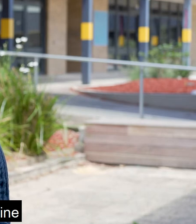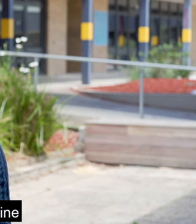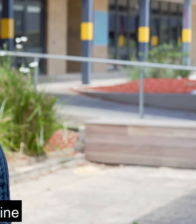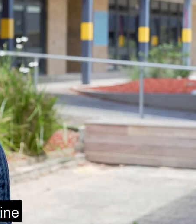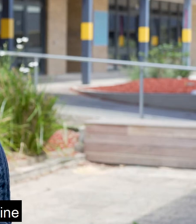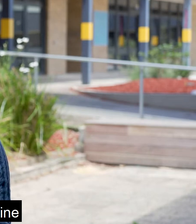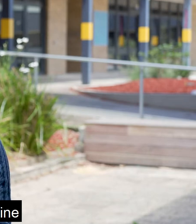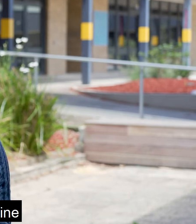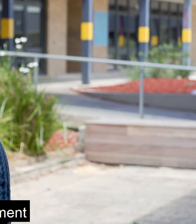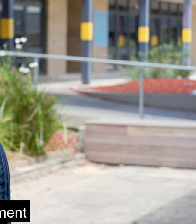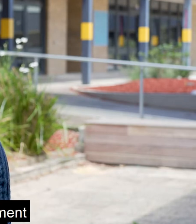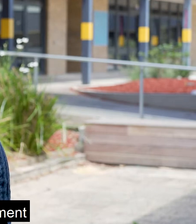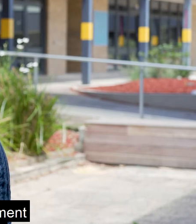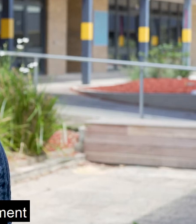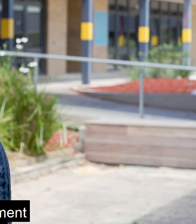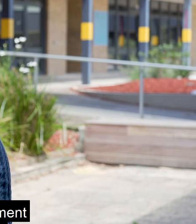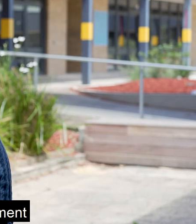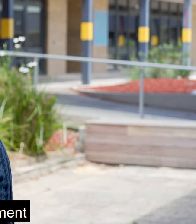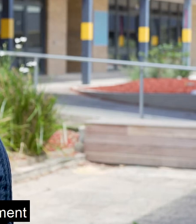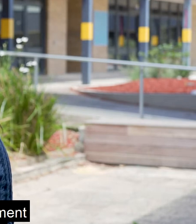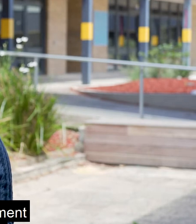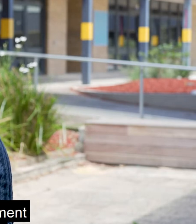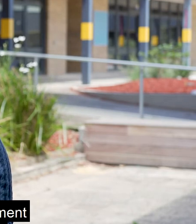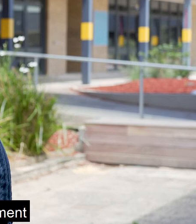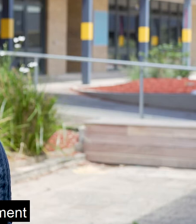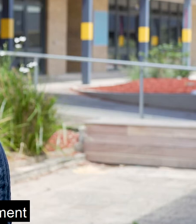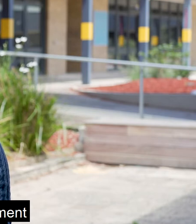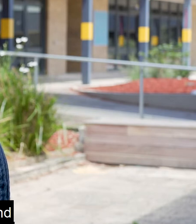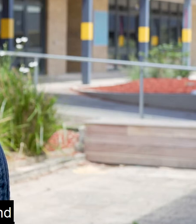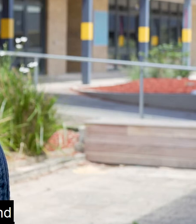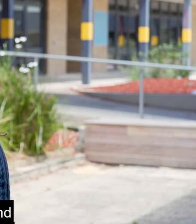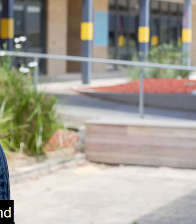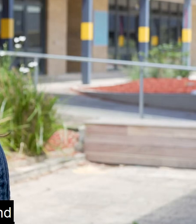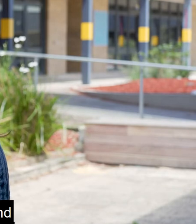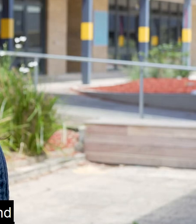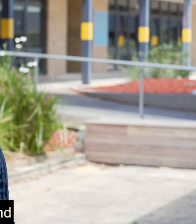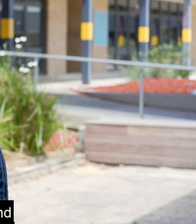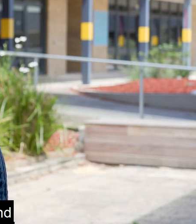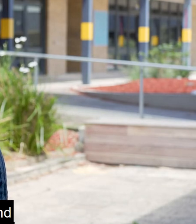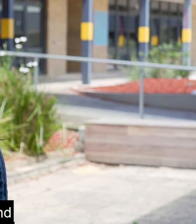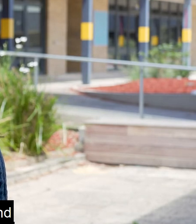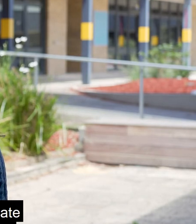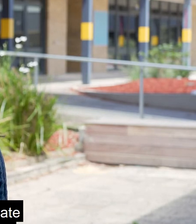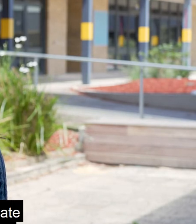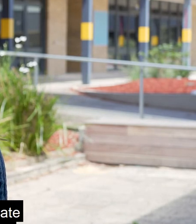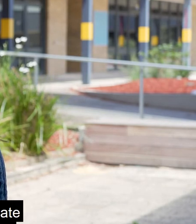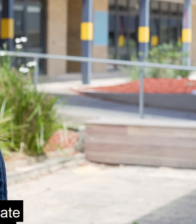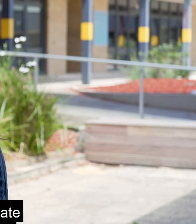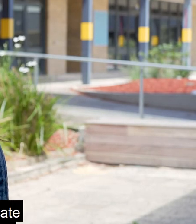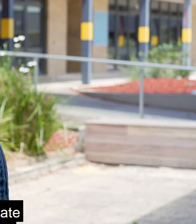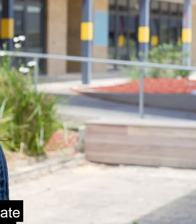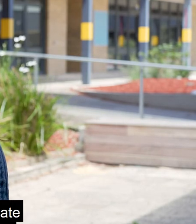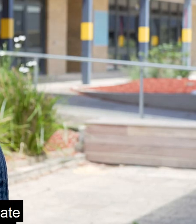Online campaigns followed. For Reconciliation Week, Parliament created compass posts to acknowledge Aboriginal and Torres Strait Islanders' rights to land and